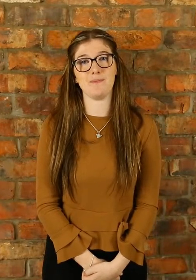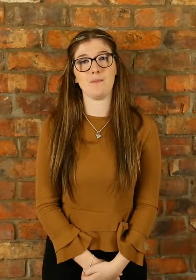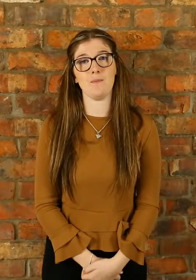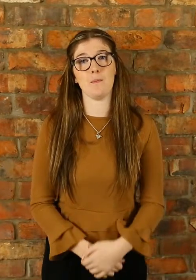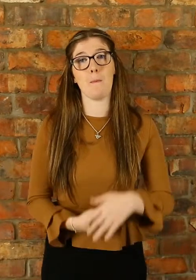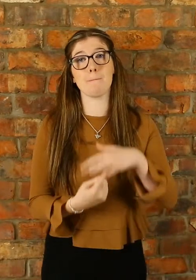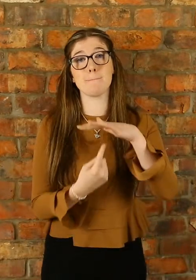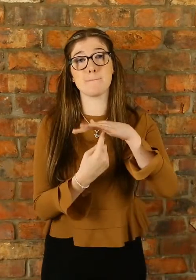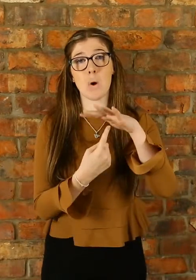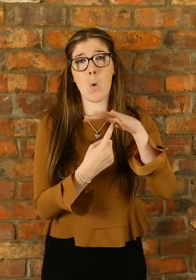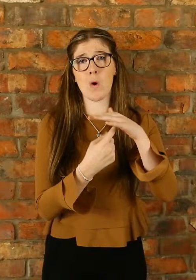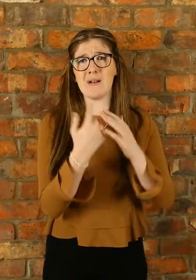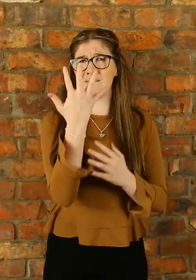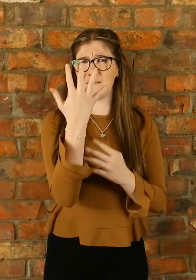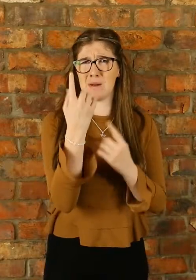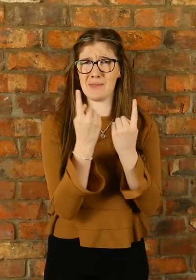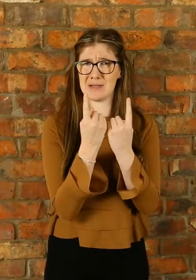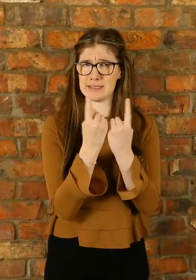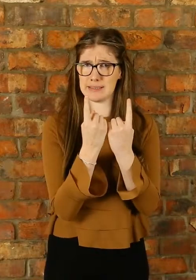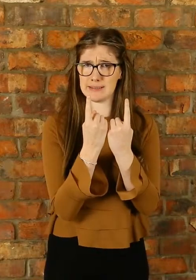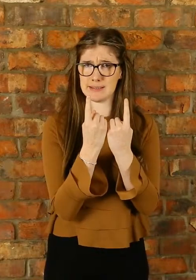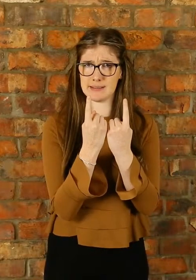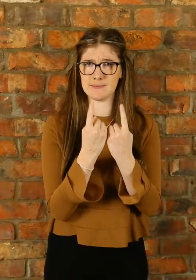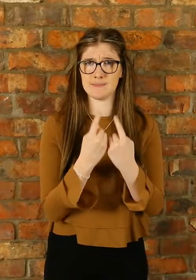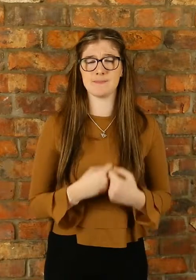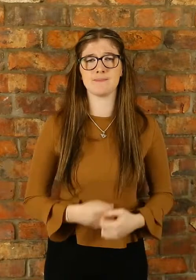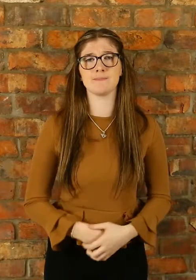are 5 things that are really important to remember.